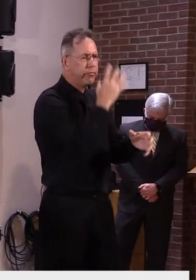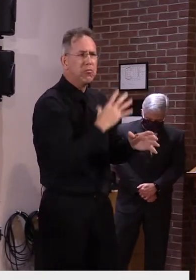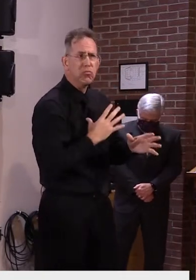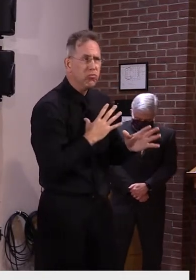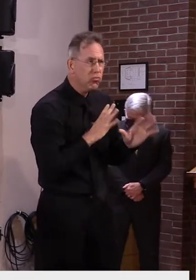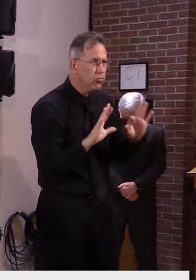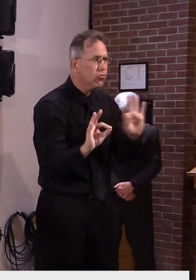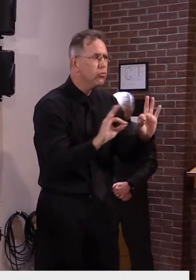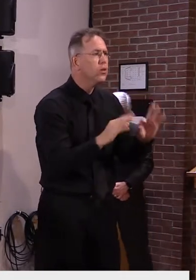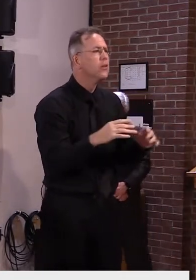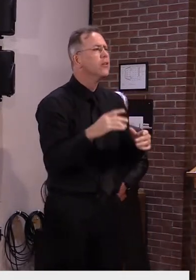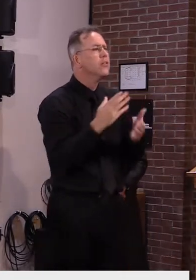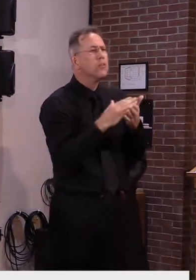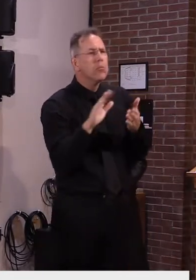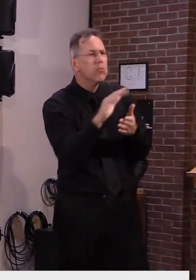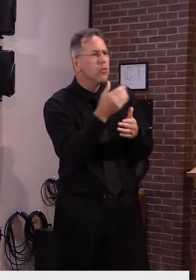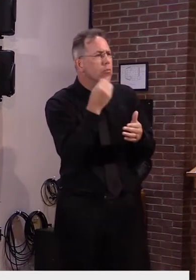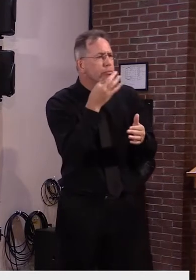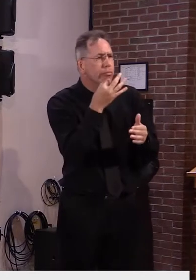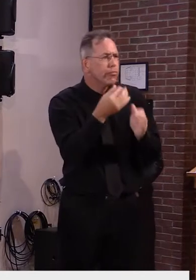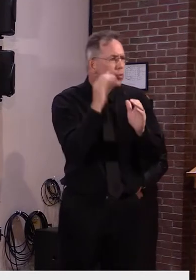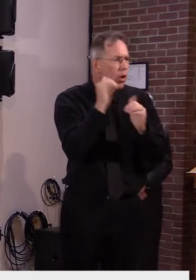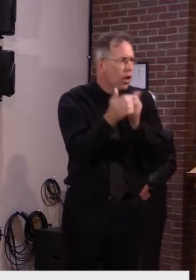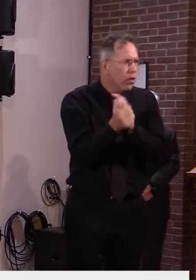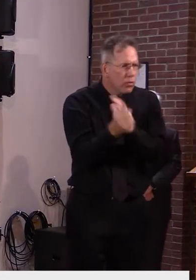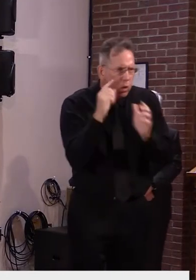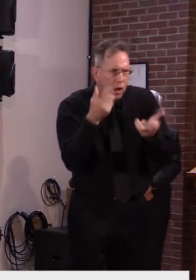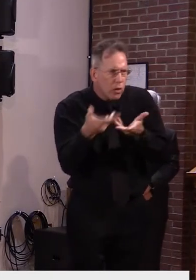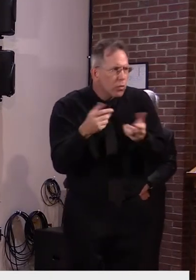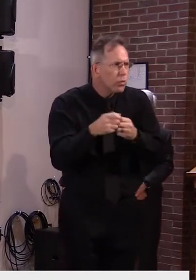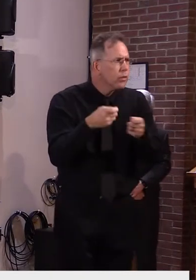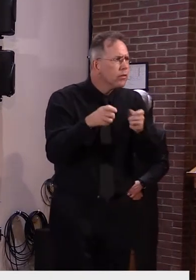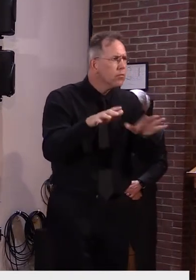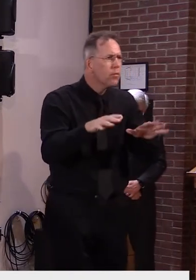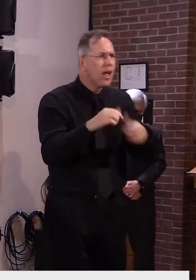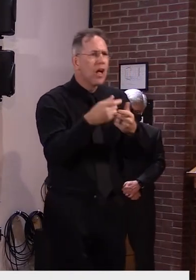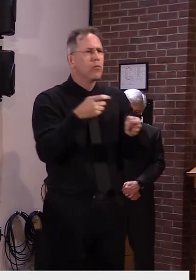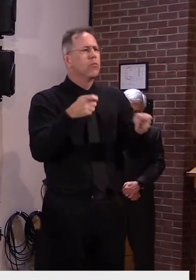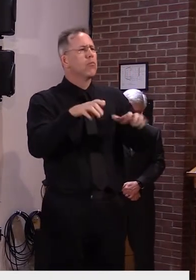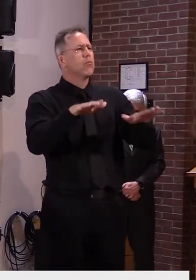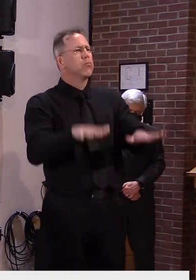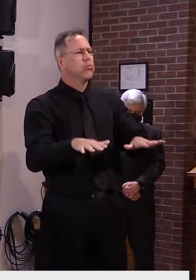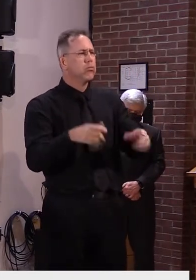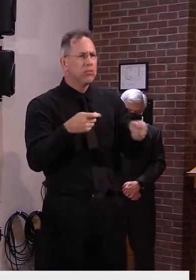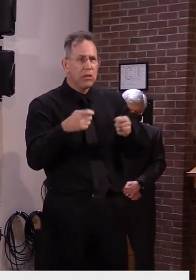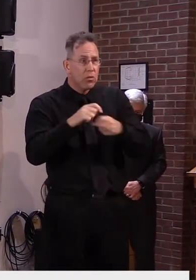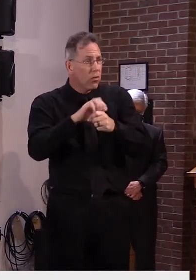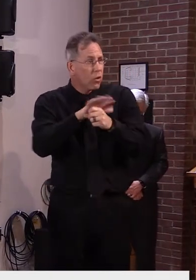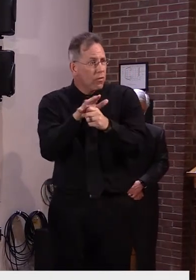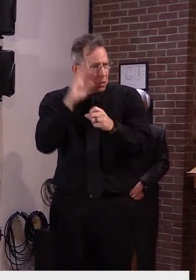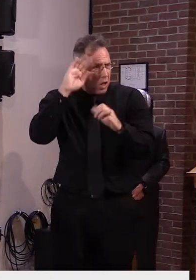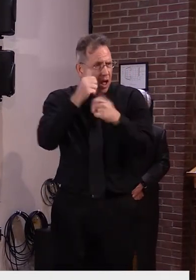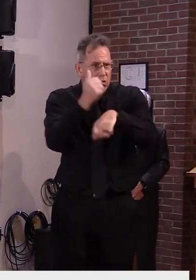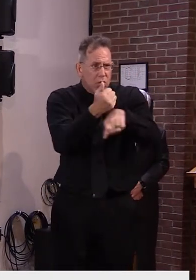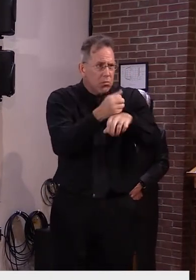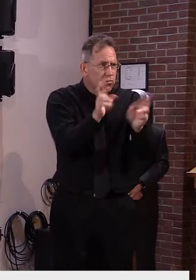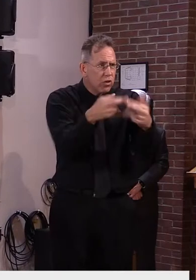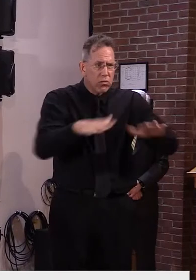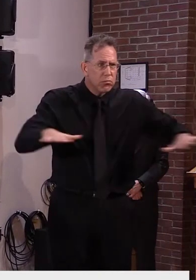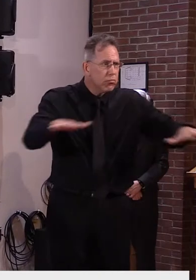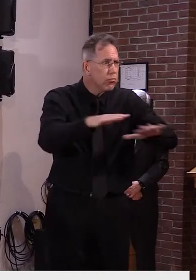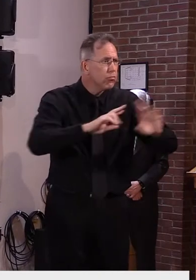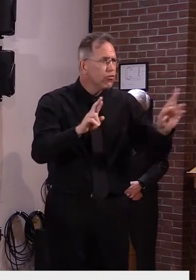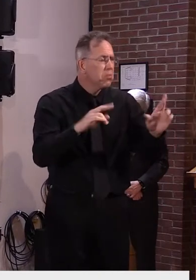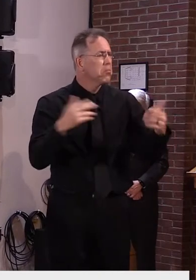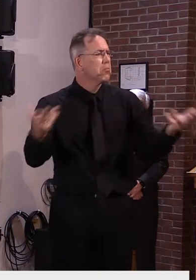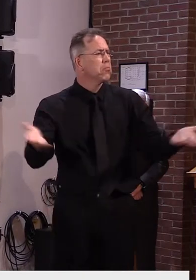to suppress the virus, but we have designed our school reopening plans based on the assumption that these conditions could change at any time. By